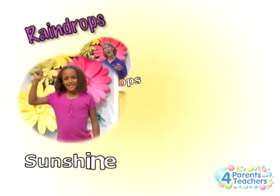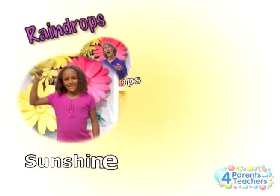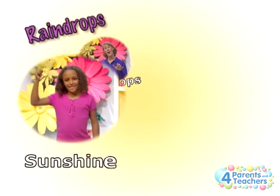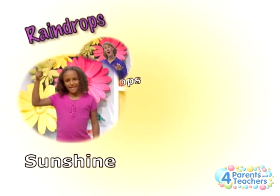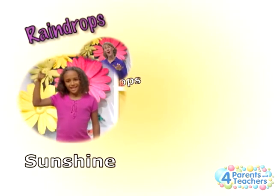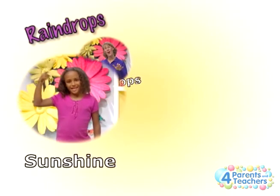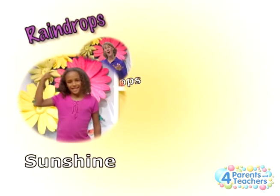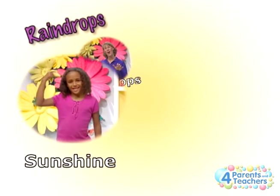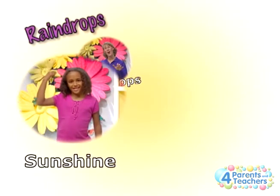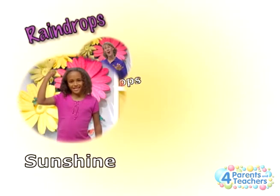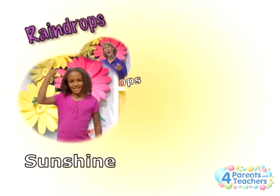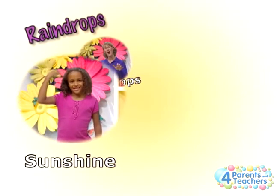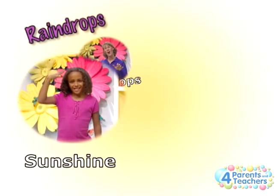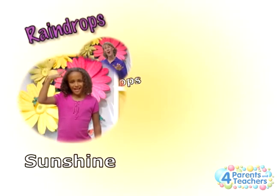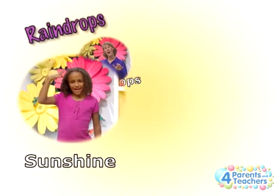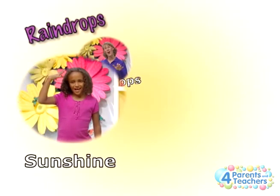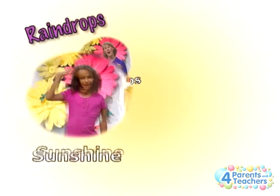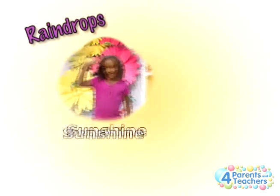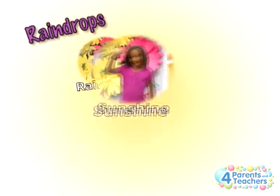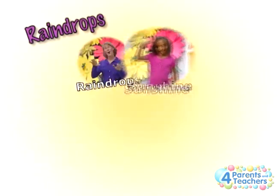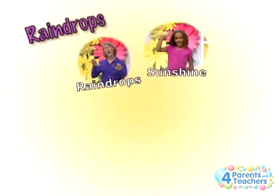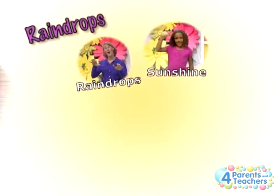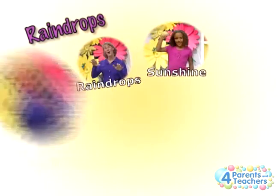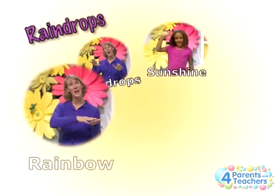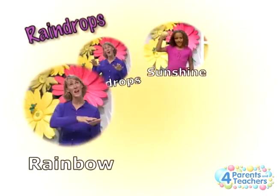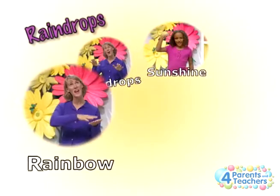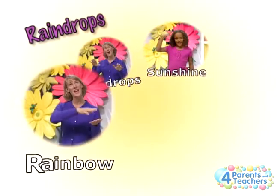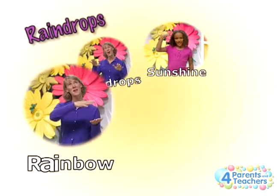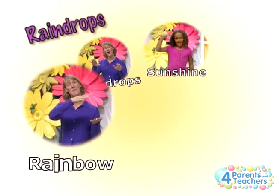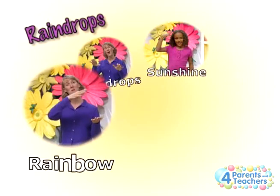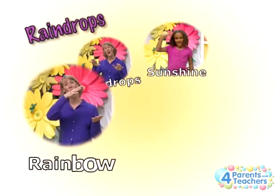rainbows,